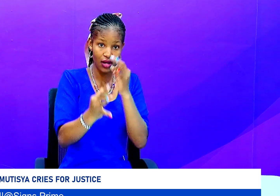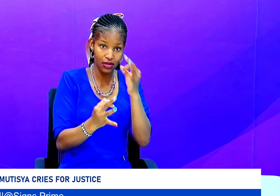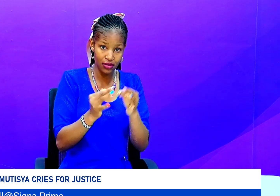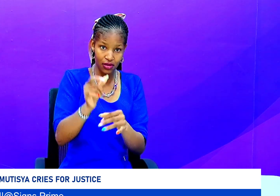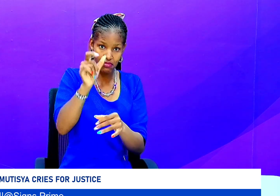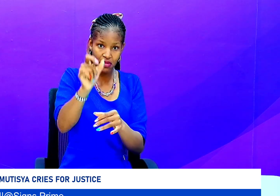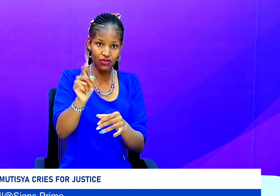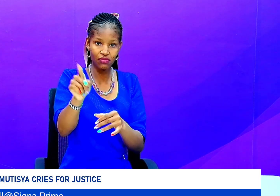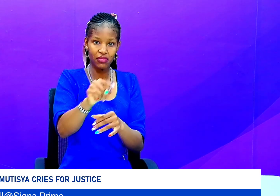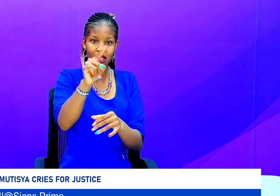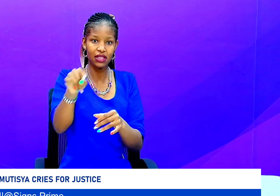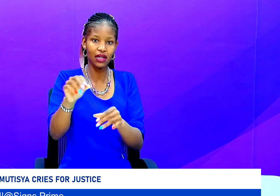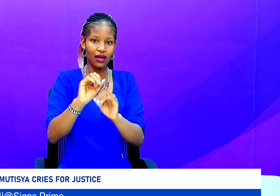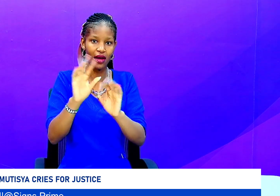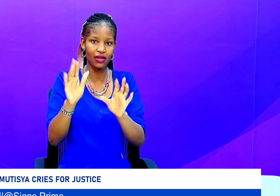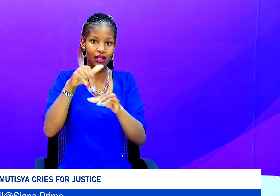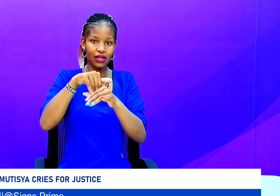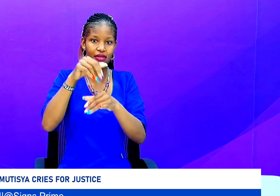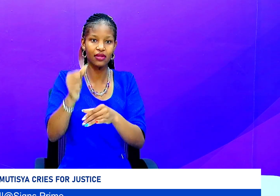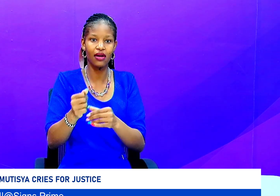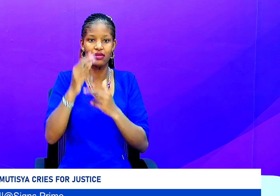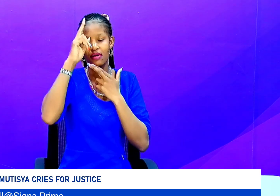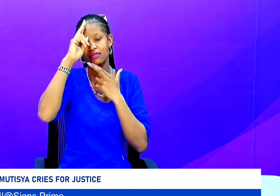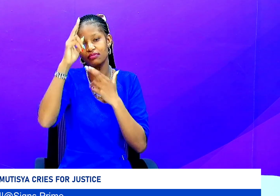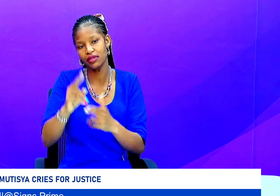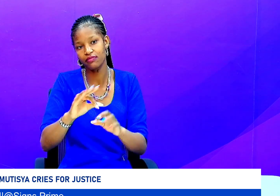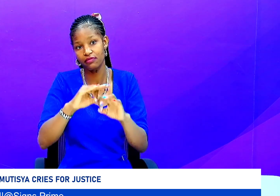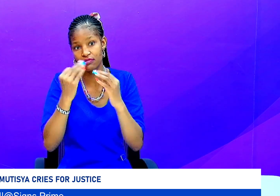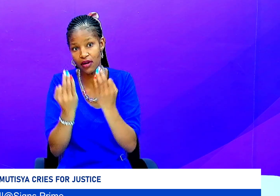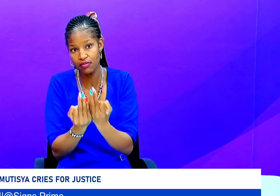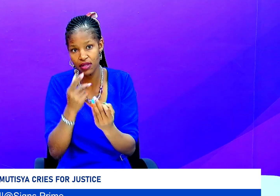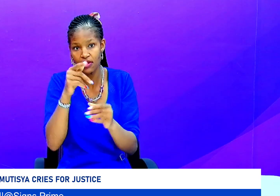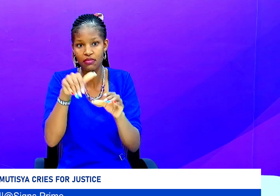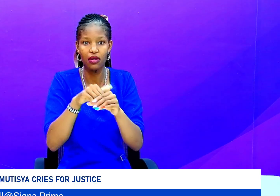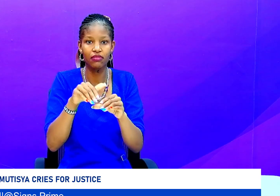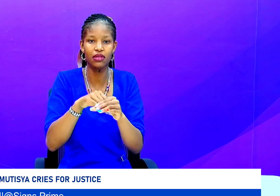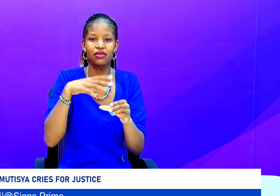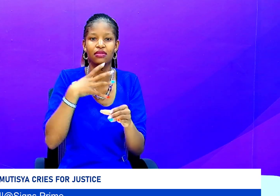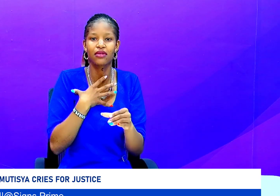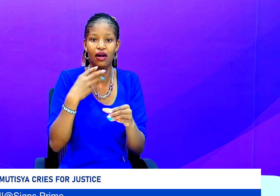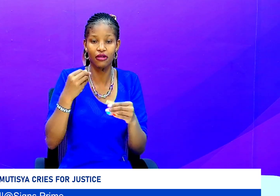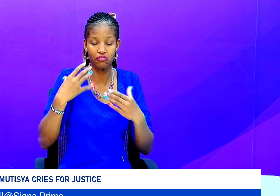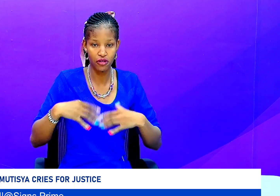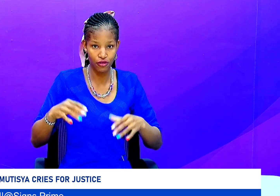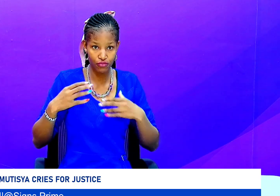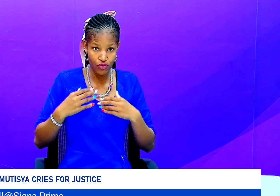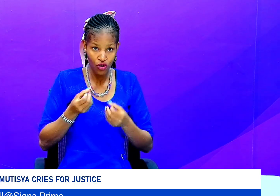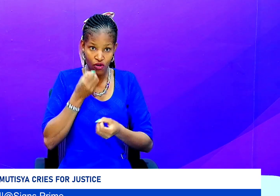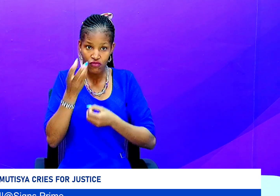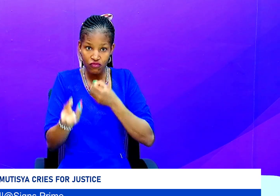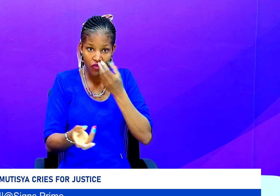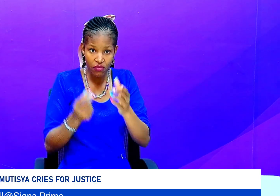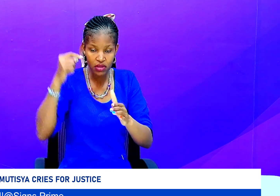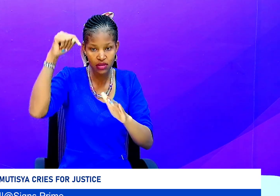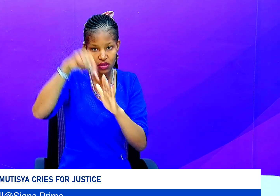was held at the site where Mutisia was gunned down, with 33 candles lit in his honor.